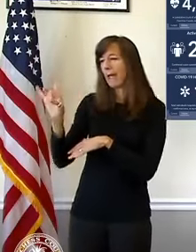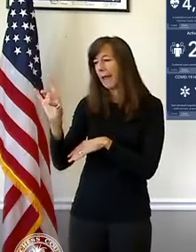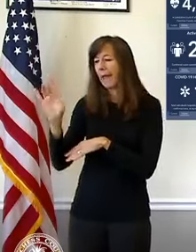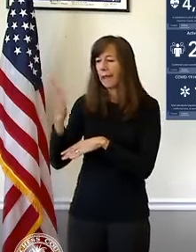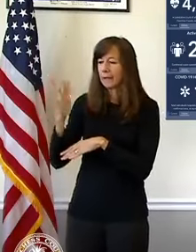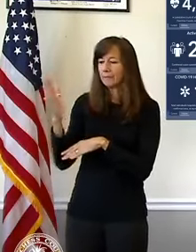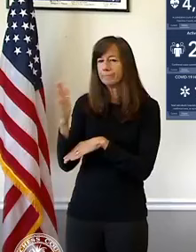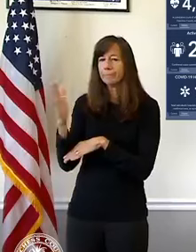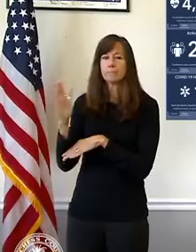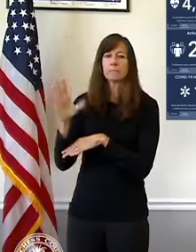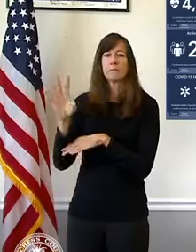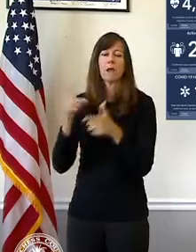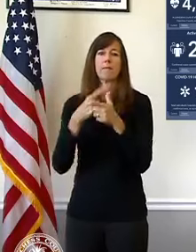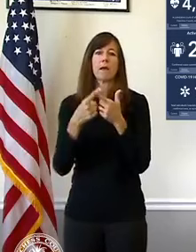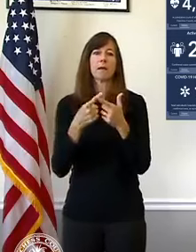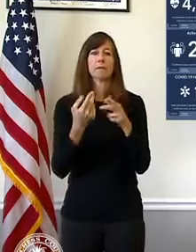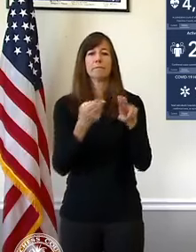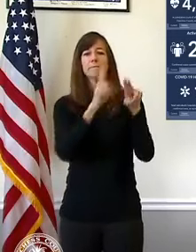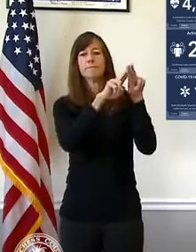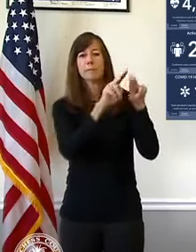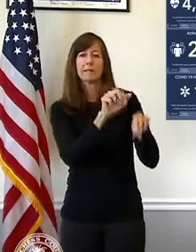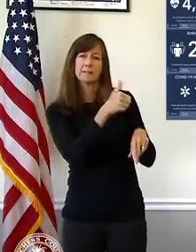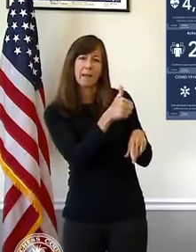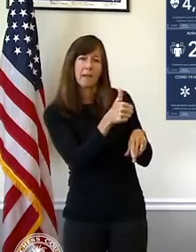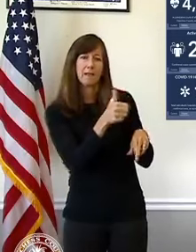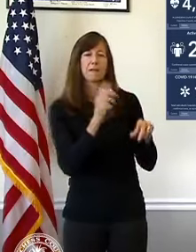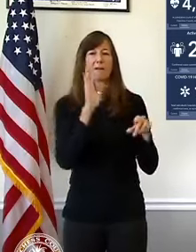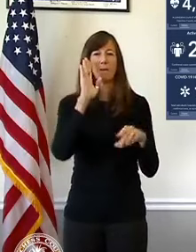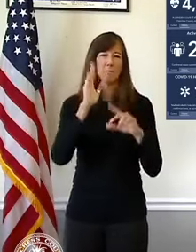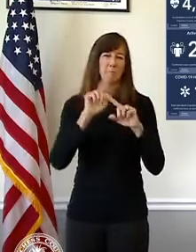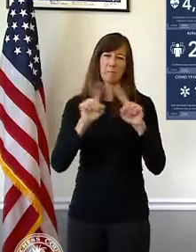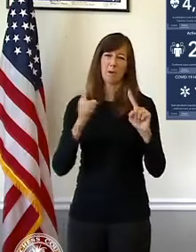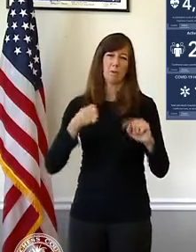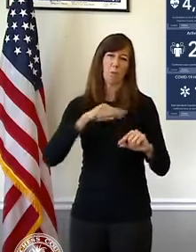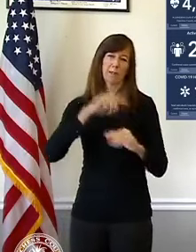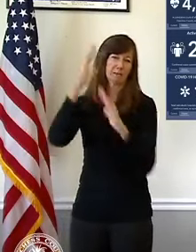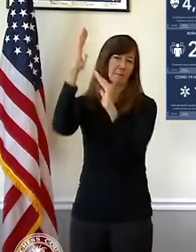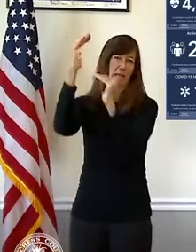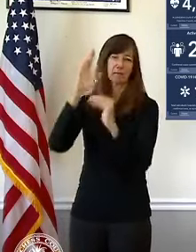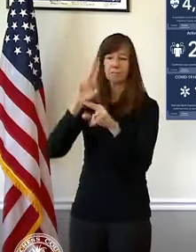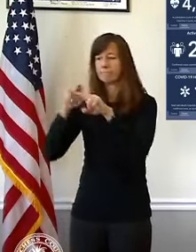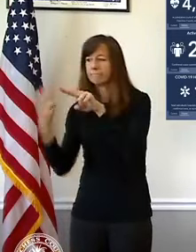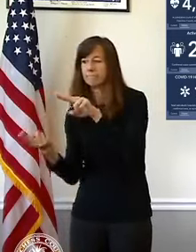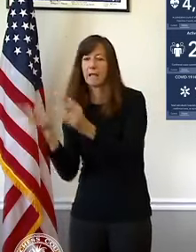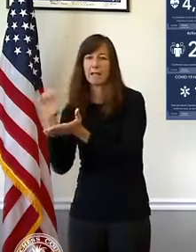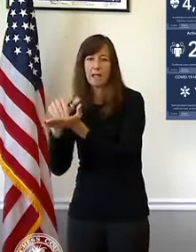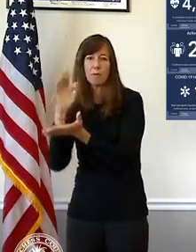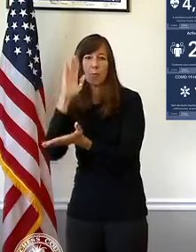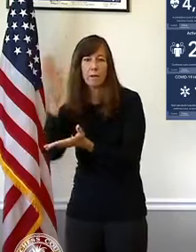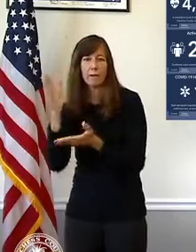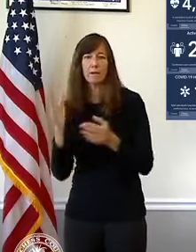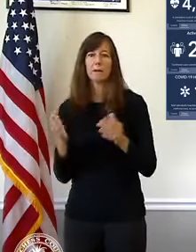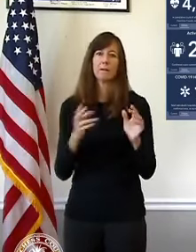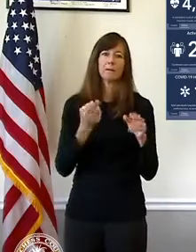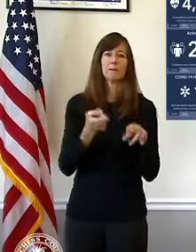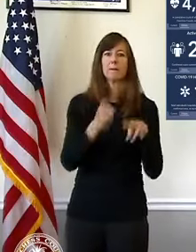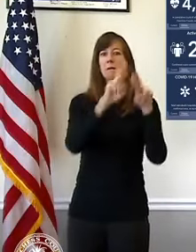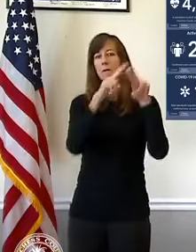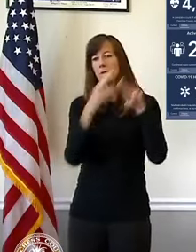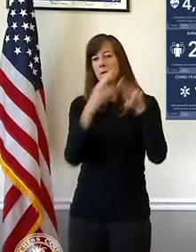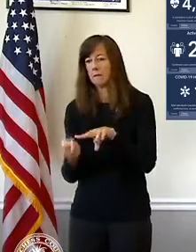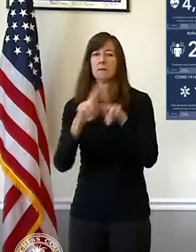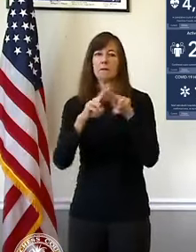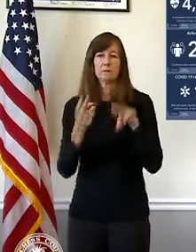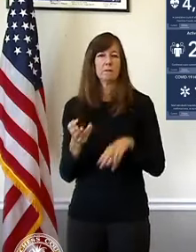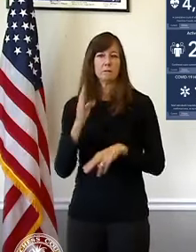monitor those. So be aware of that. This is not a point of worry. But we just want to be clear that we are